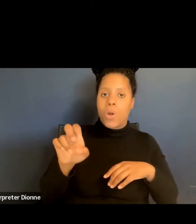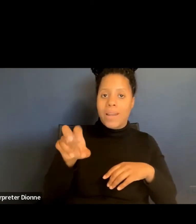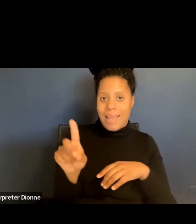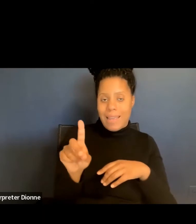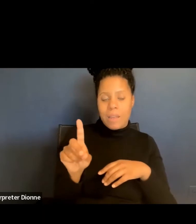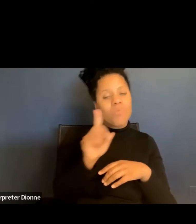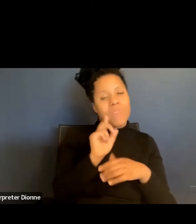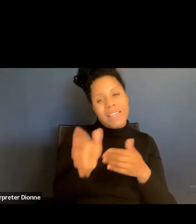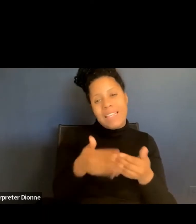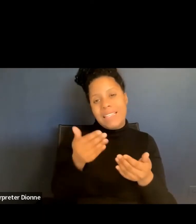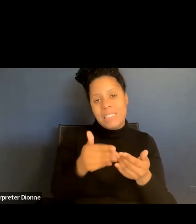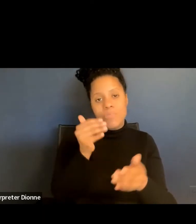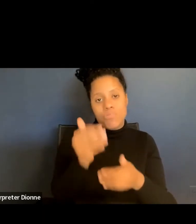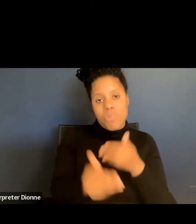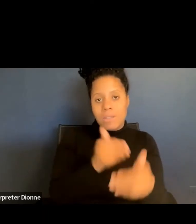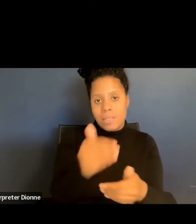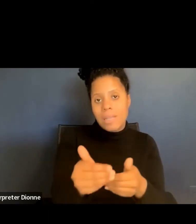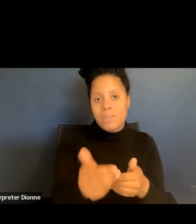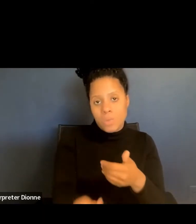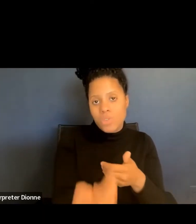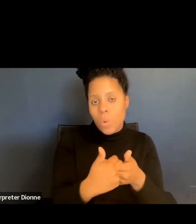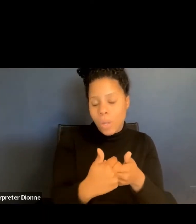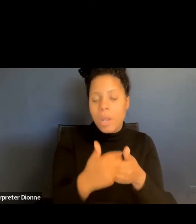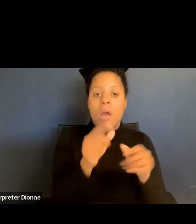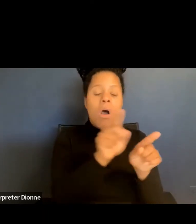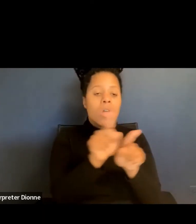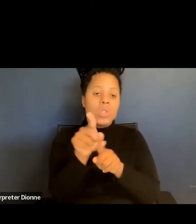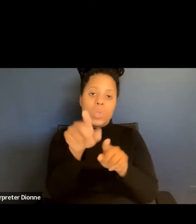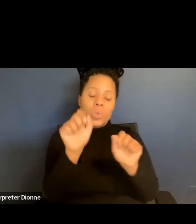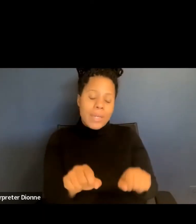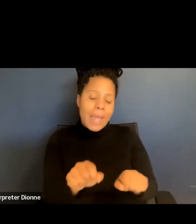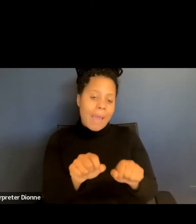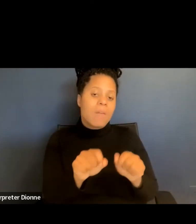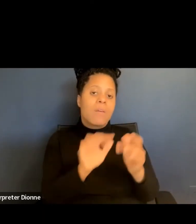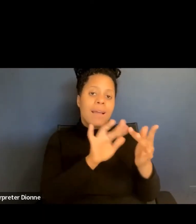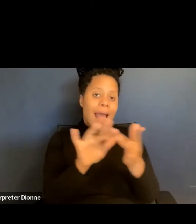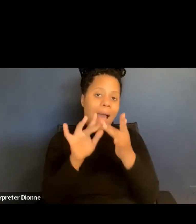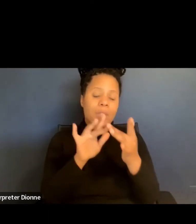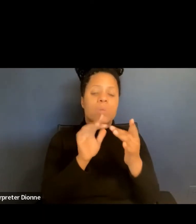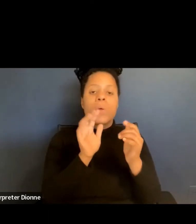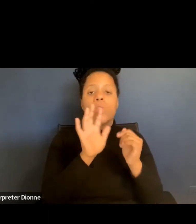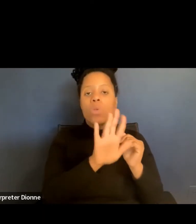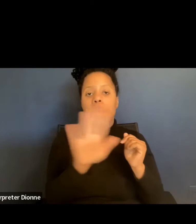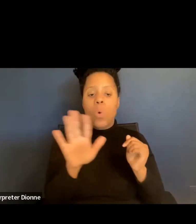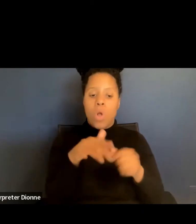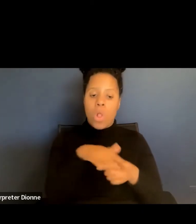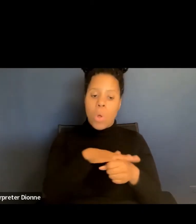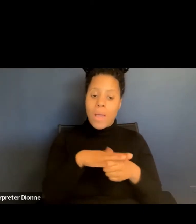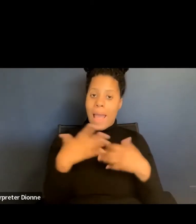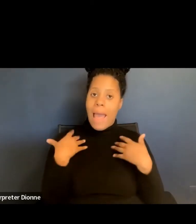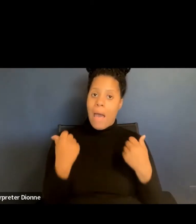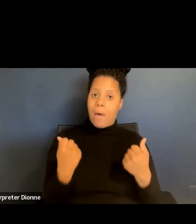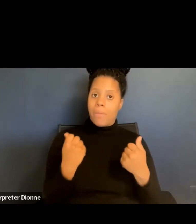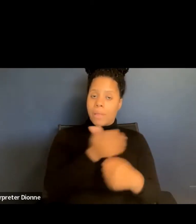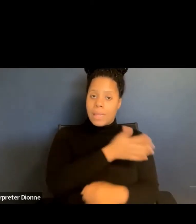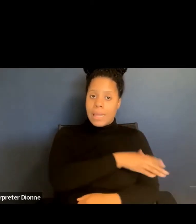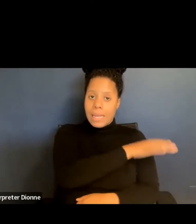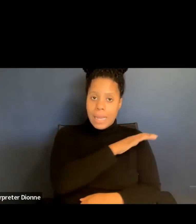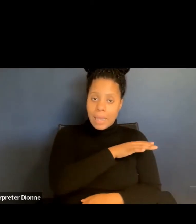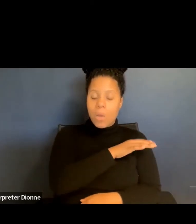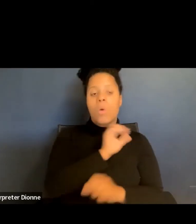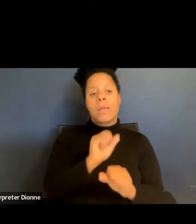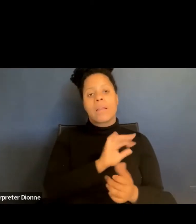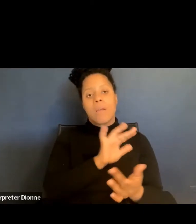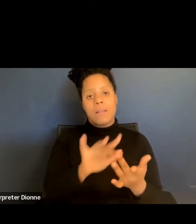participate. You can also reach out to your local rural health clinic or contact the National Association